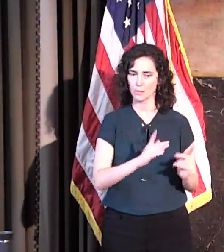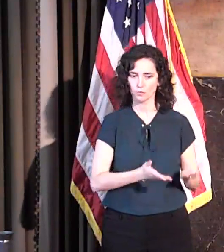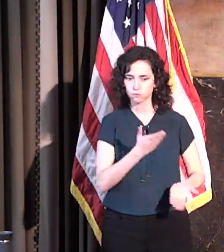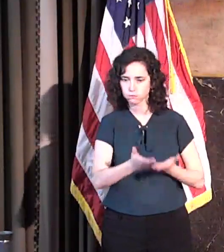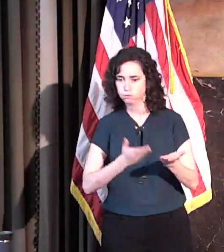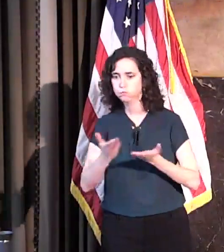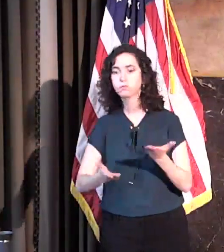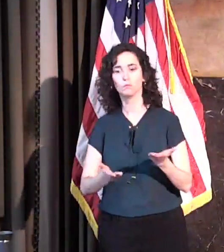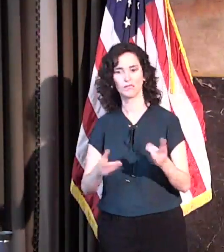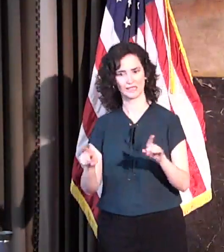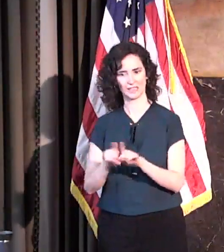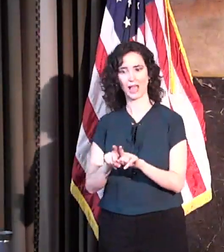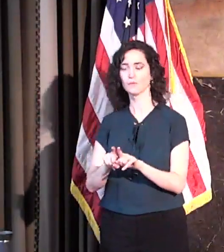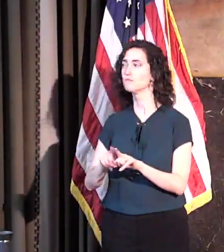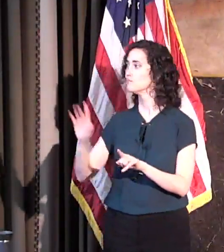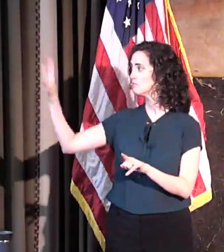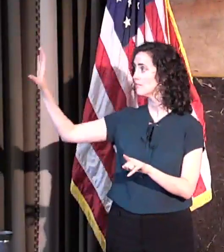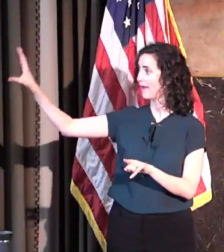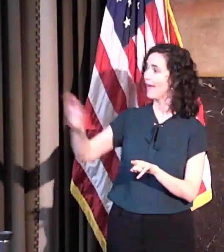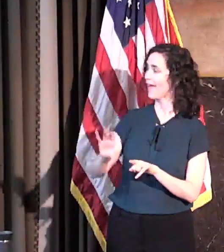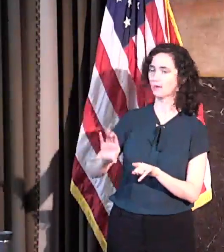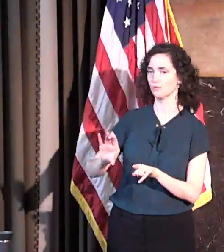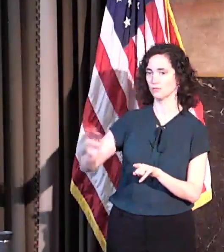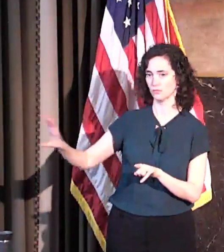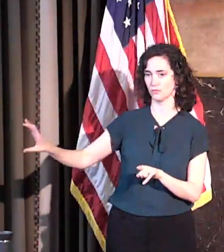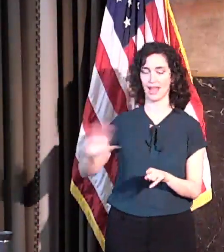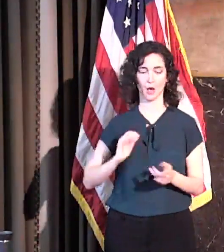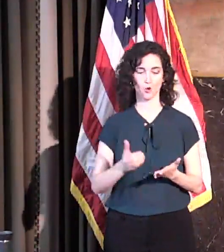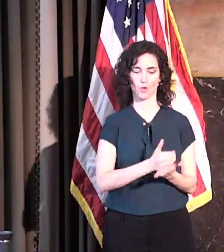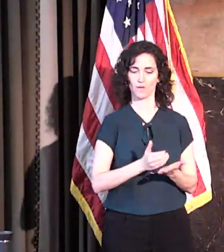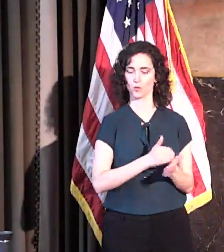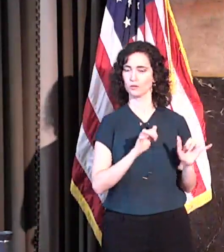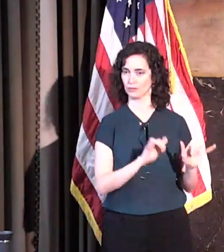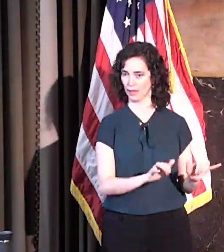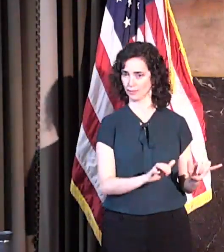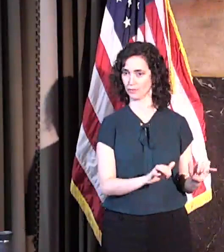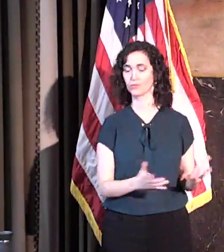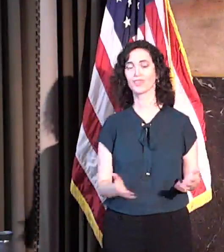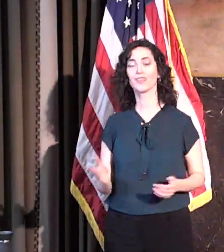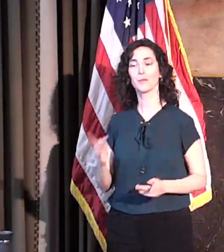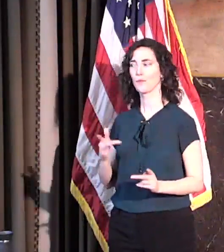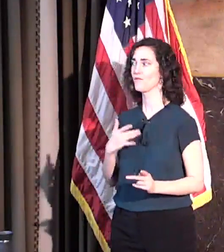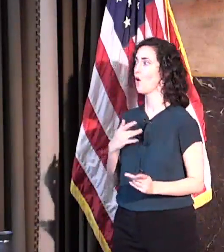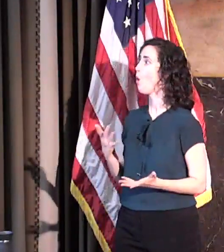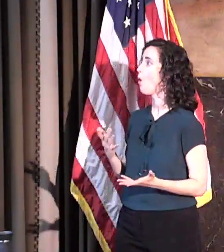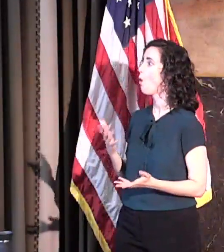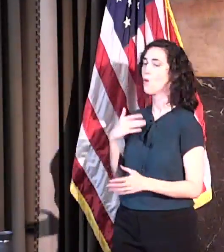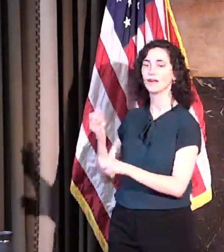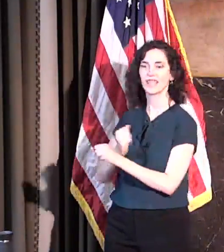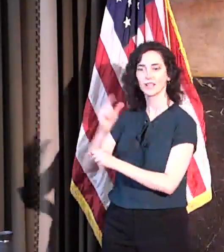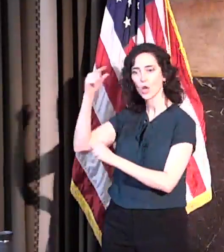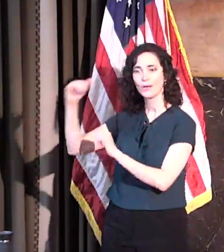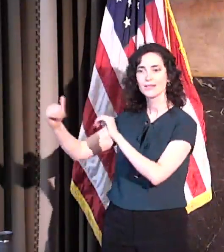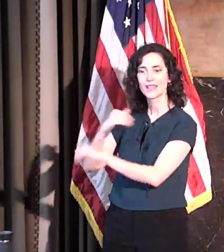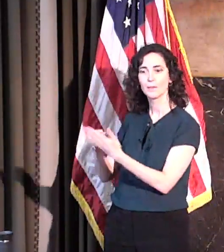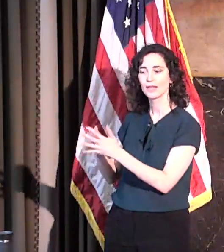be tempting to say, well, we've got this money coming from the American Rescue Plan, so we can afford to do some other